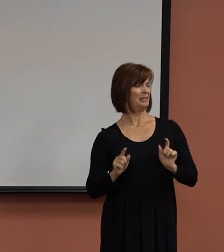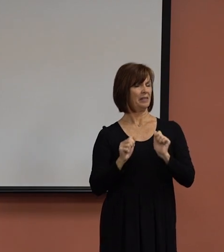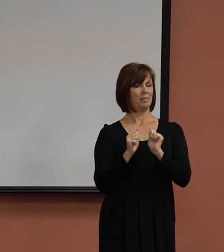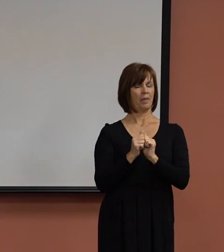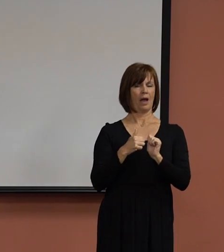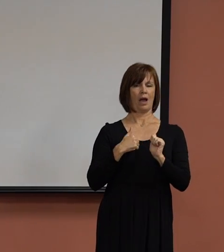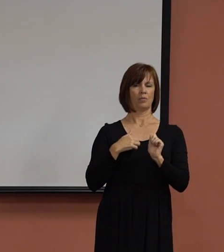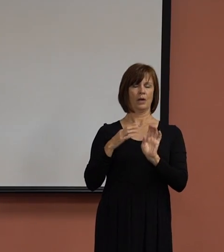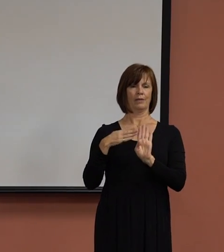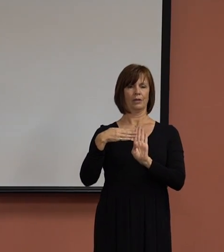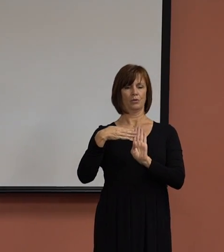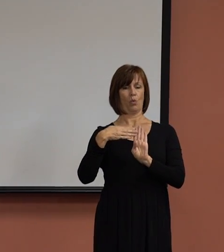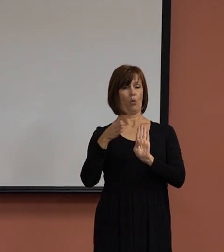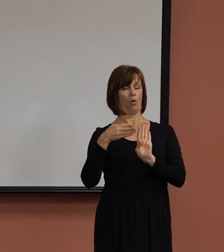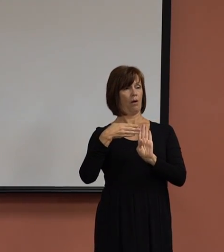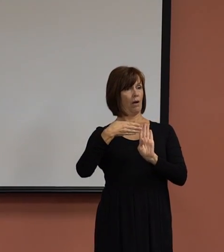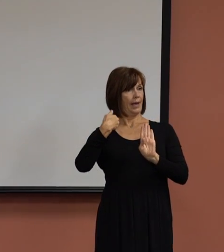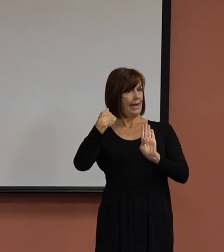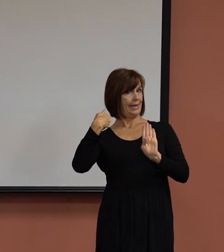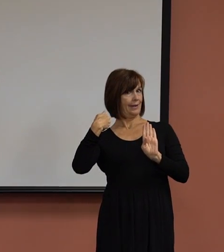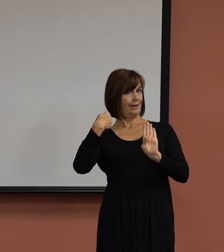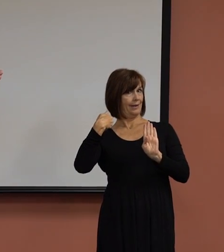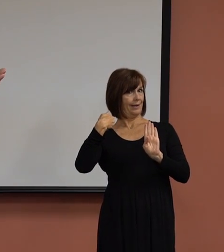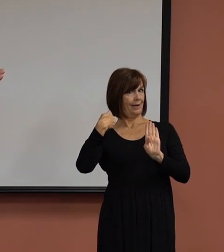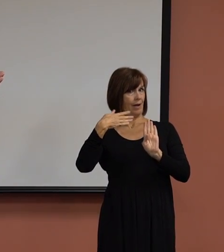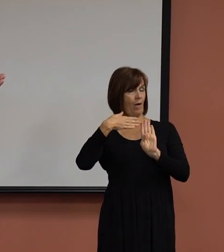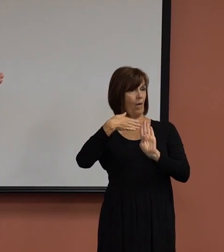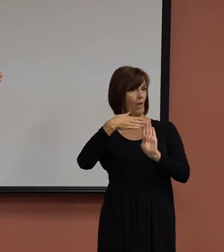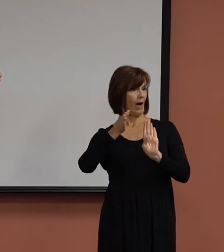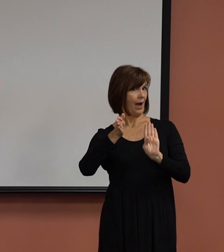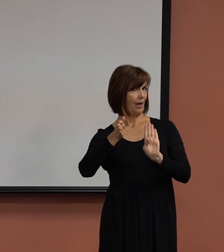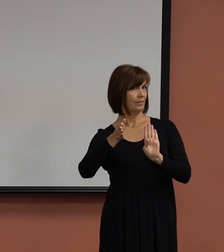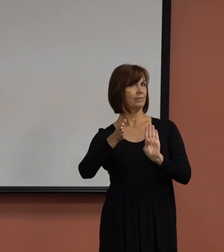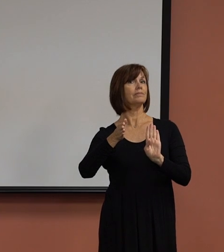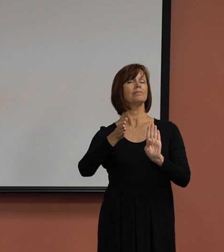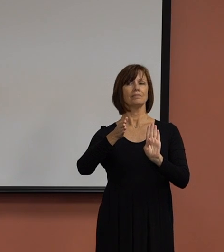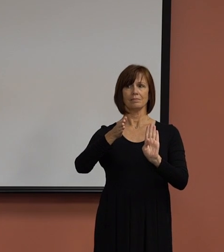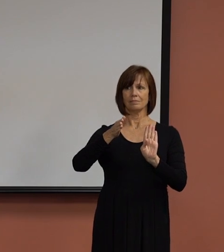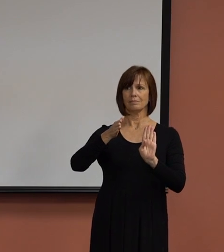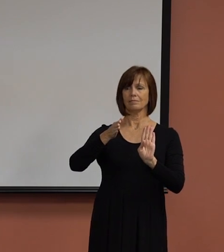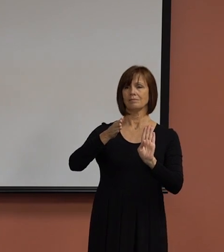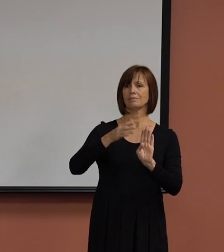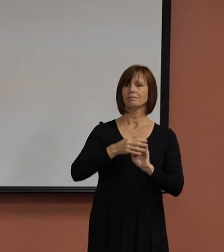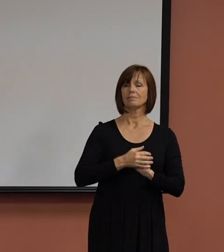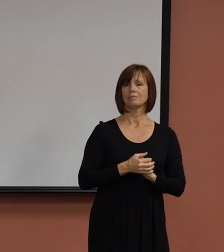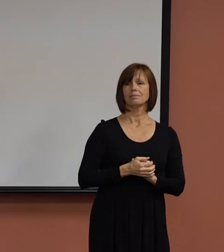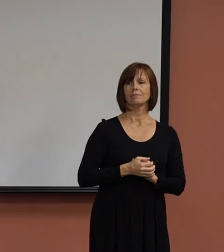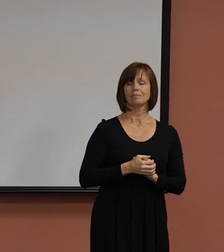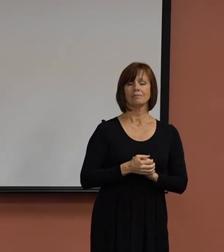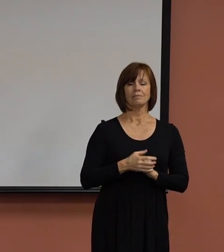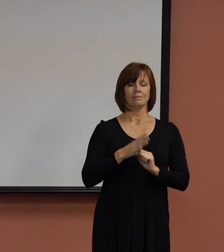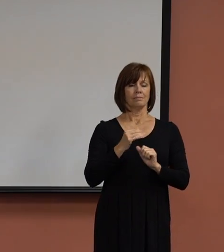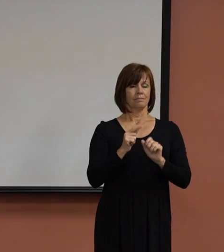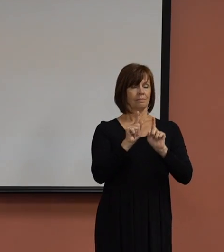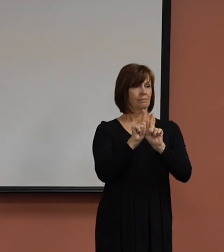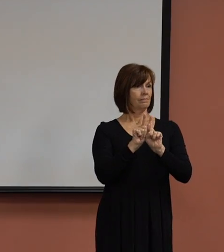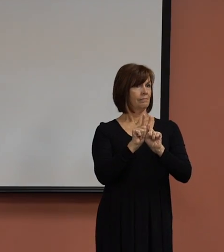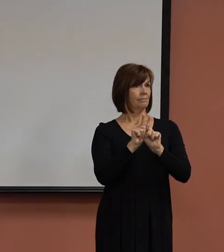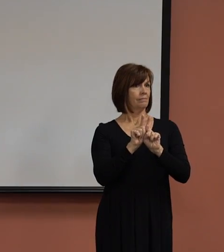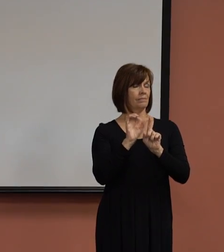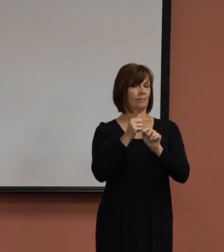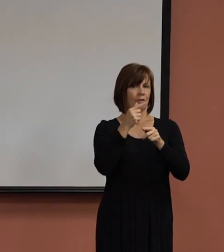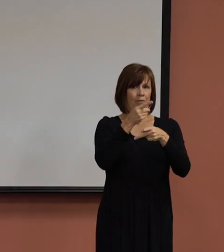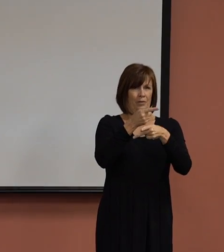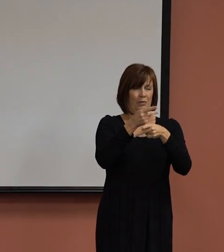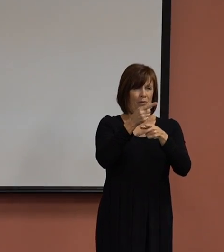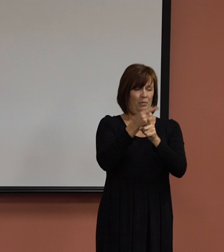the door is opening into you, and the same when it's opening away from you. If you're positioned correctly,